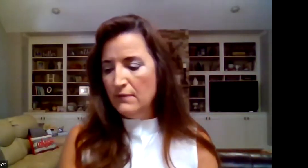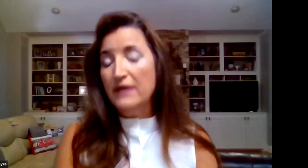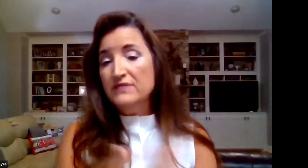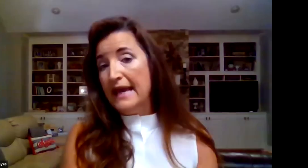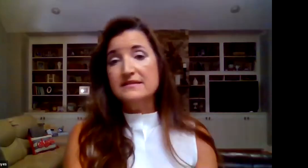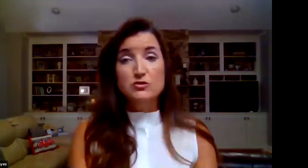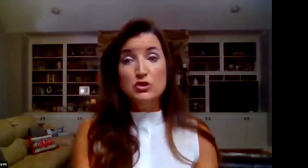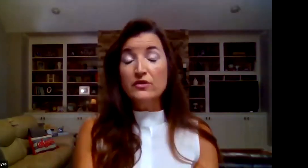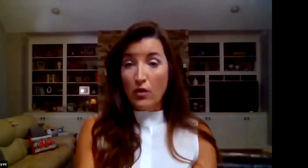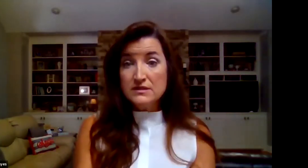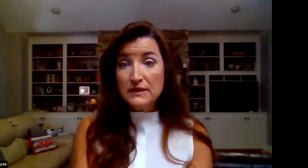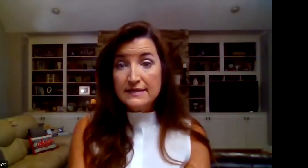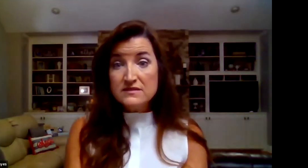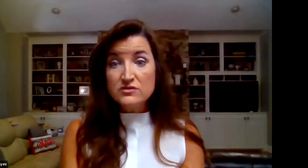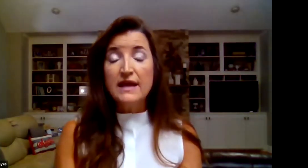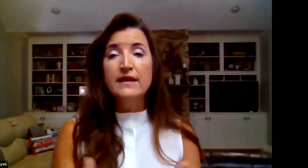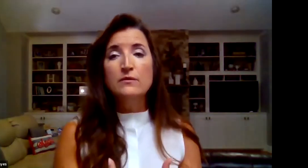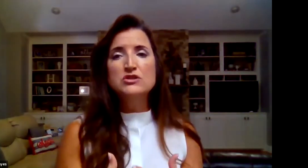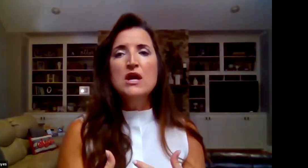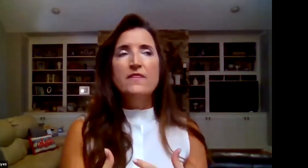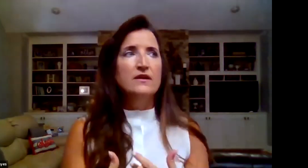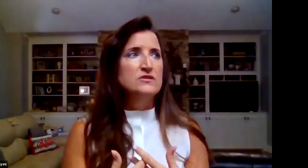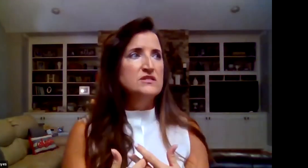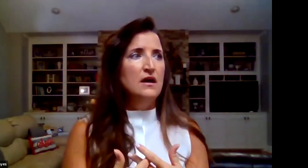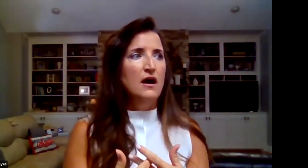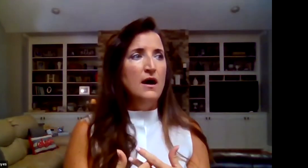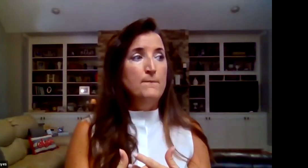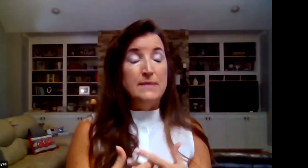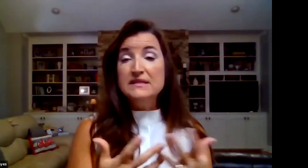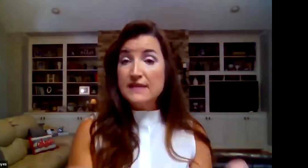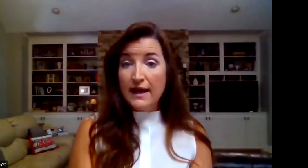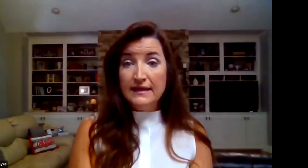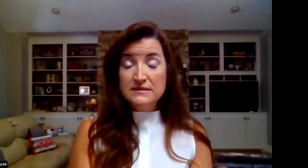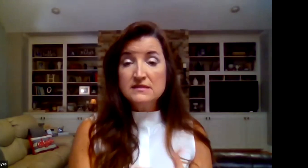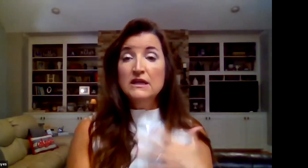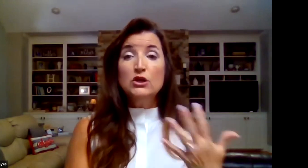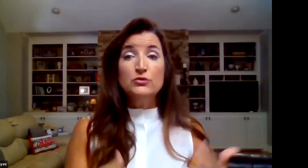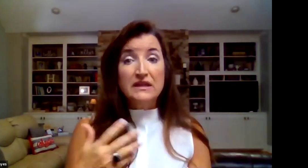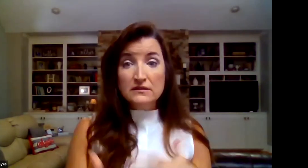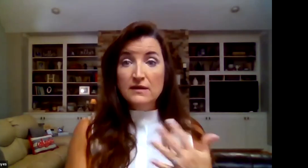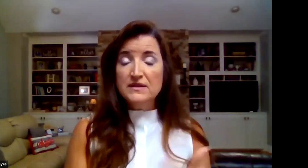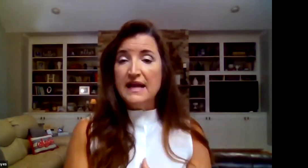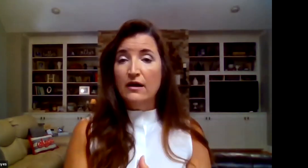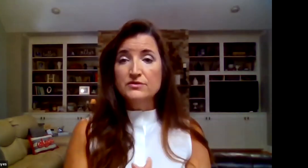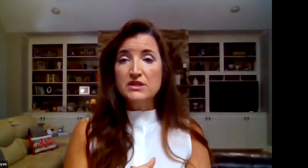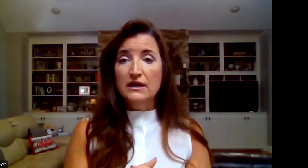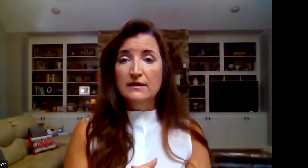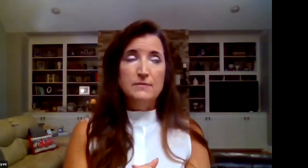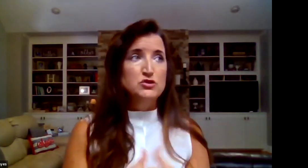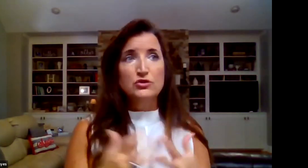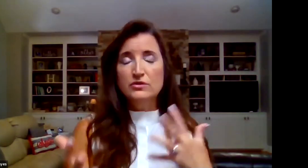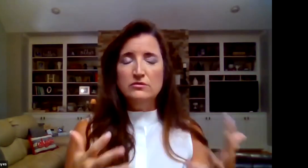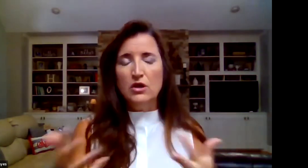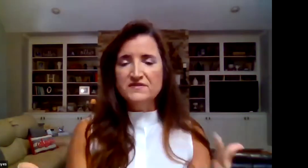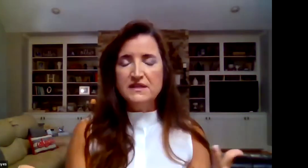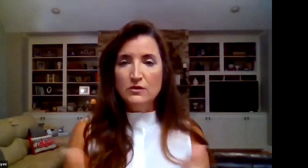that's, but yes, I'm sure there are some classes for sign language. There's the baby signs curriculum that's out.